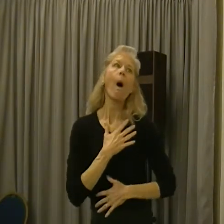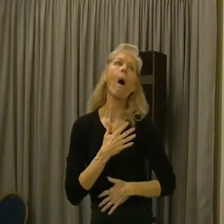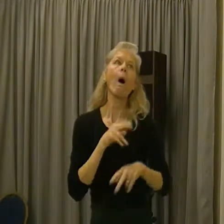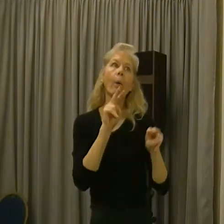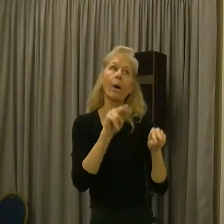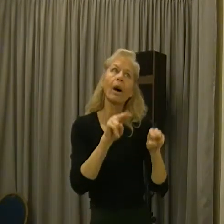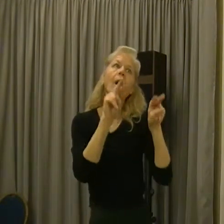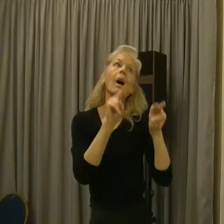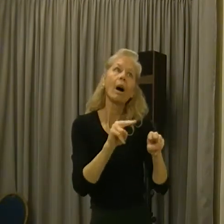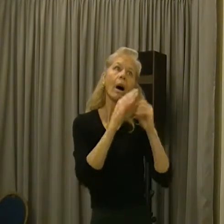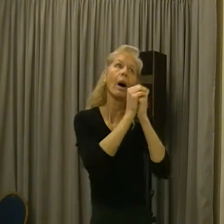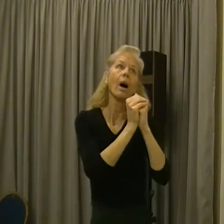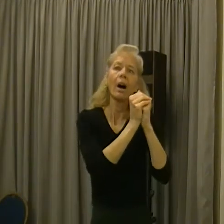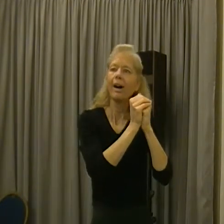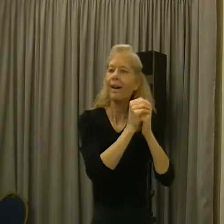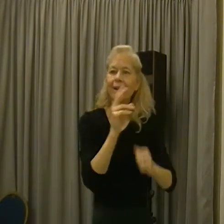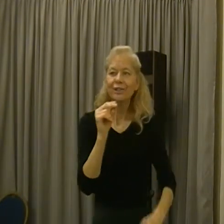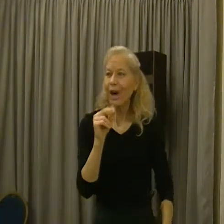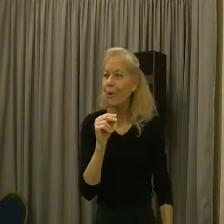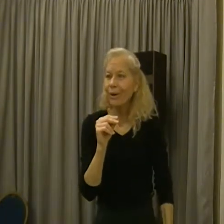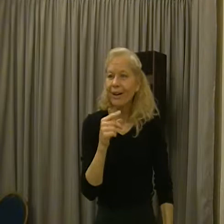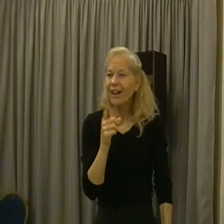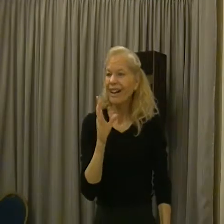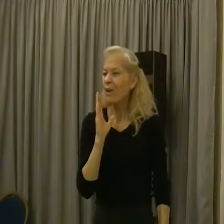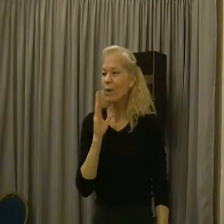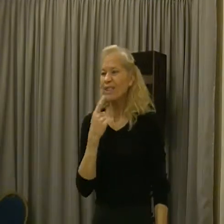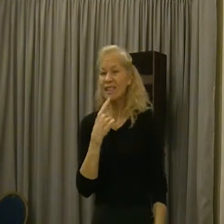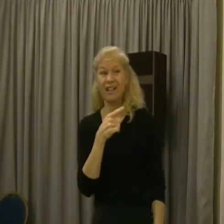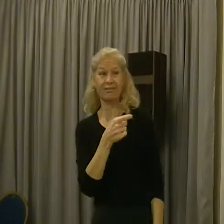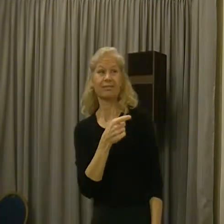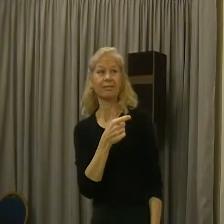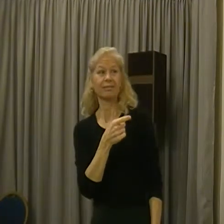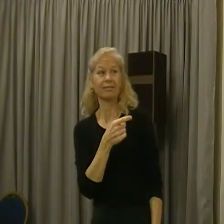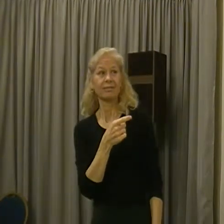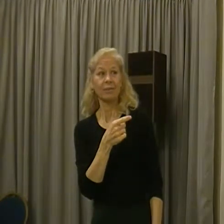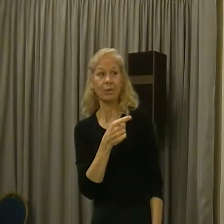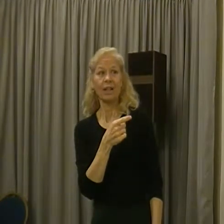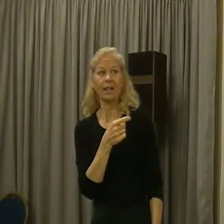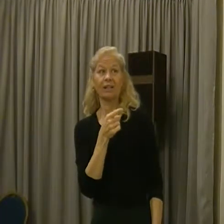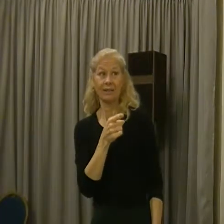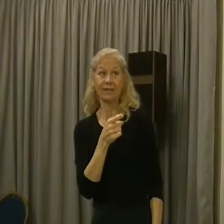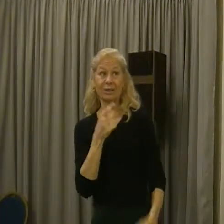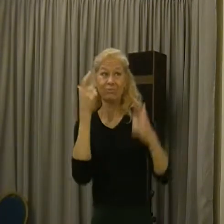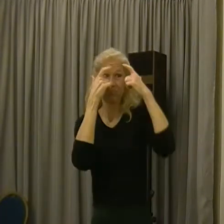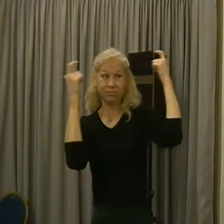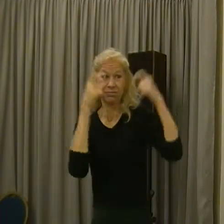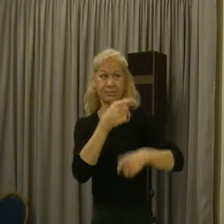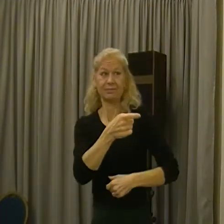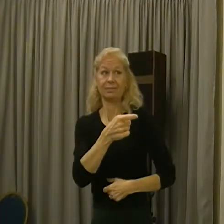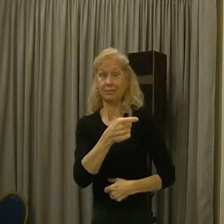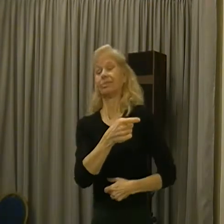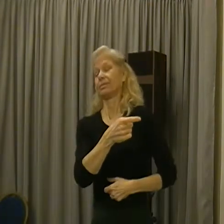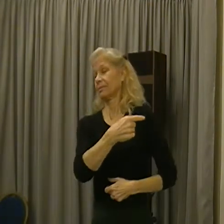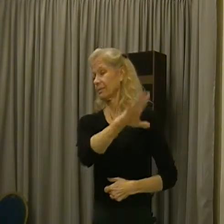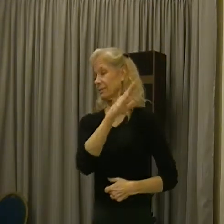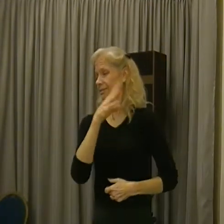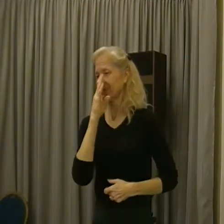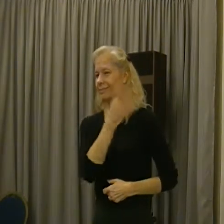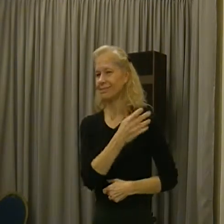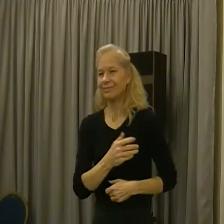Pride goeth before destruction, and an haughty spirit before a fall. You see, we don't realize it, but we get